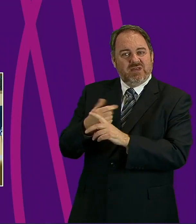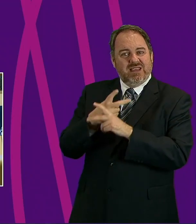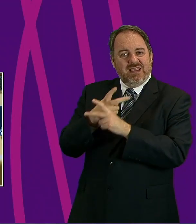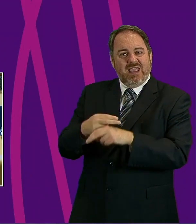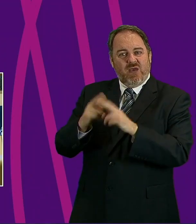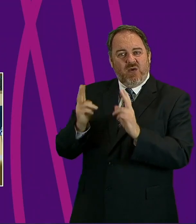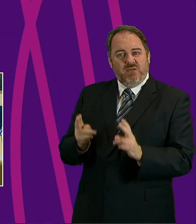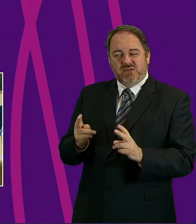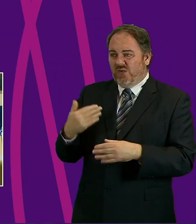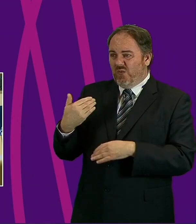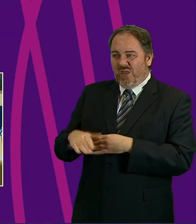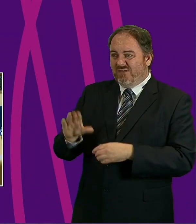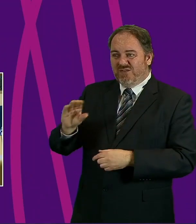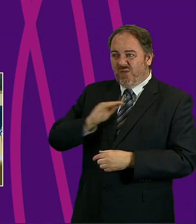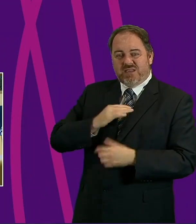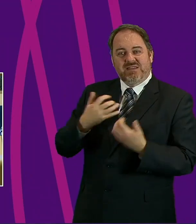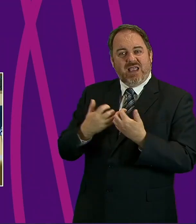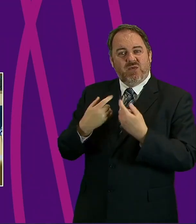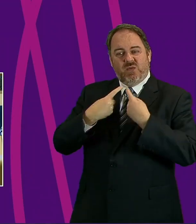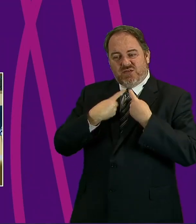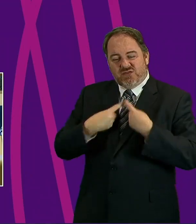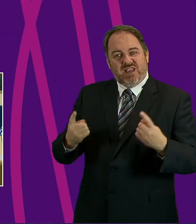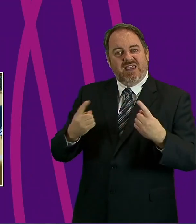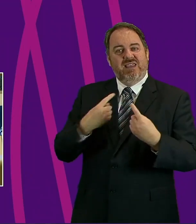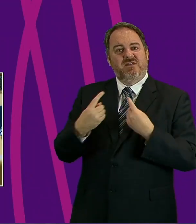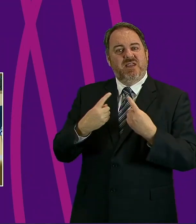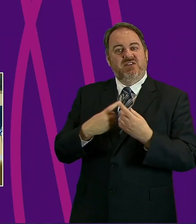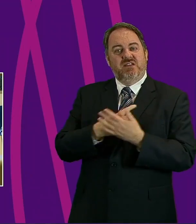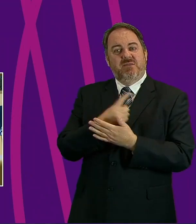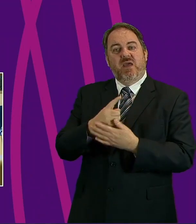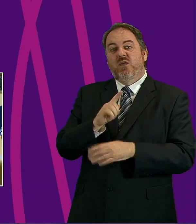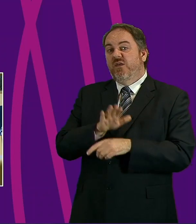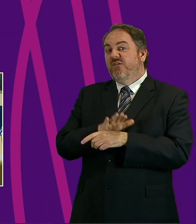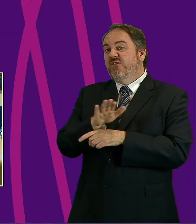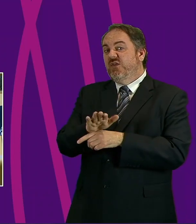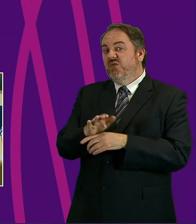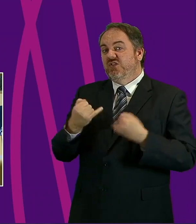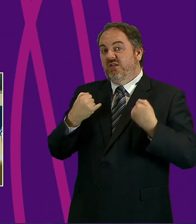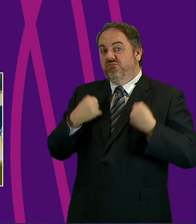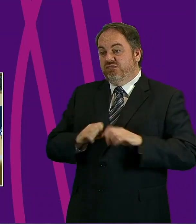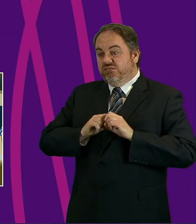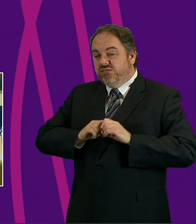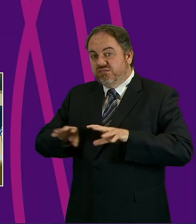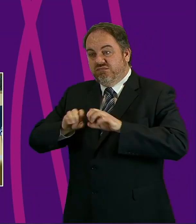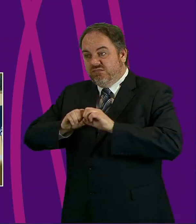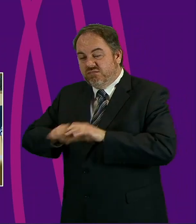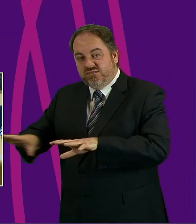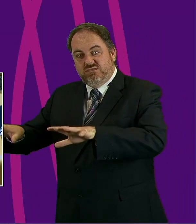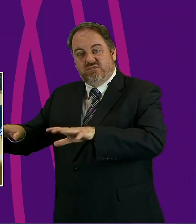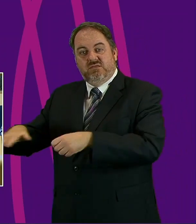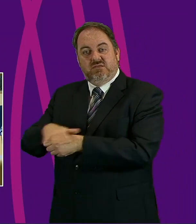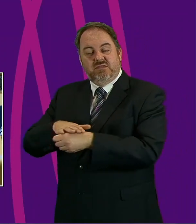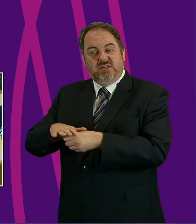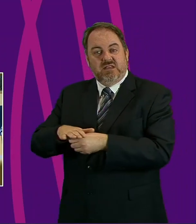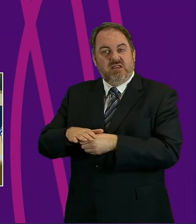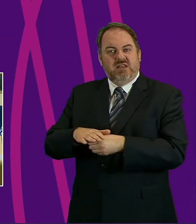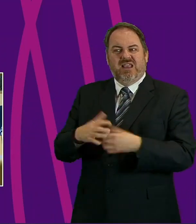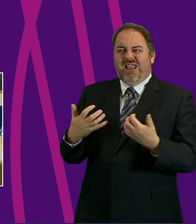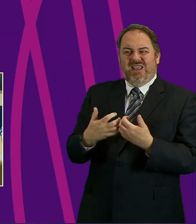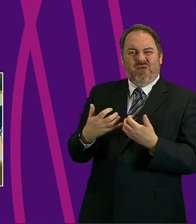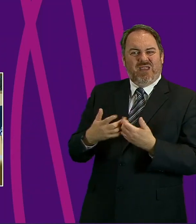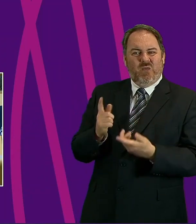future outbreaks. Again, that is a failure. Does the First Minister not see that these are the things she must deliver on if we are to beat the